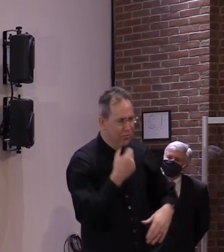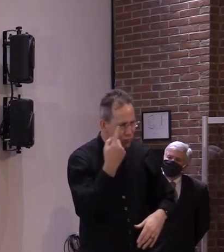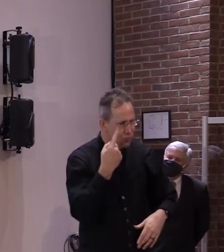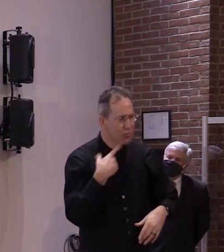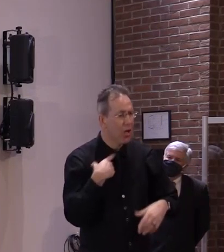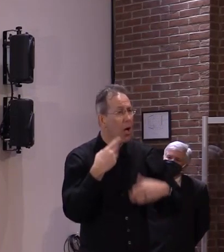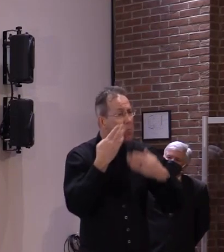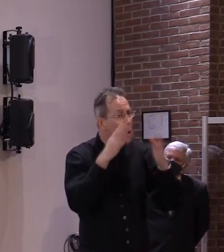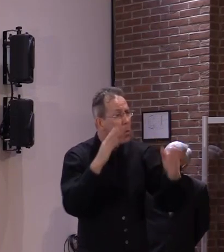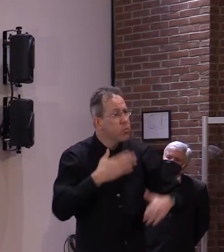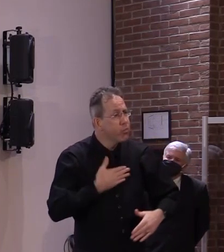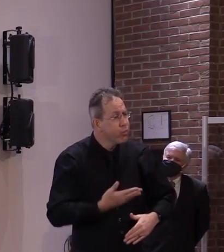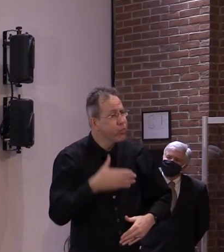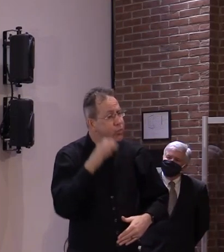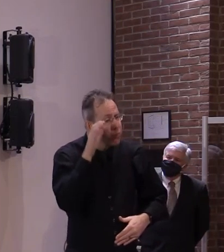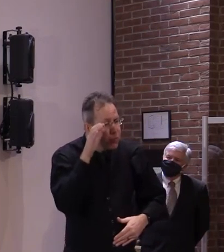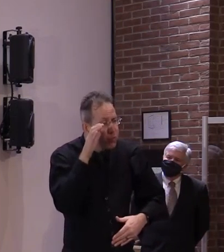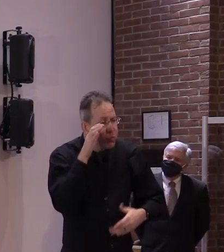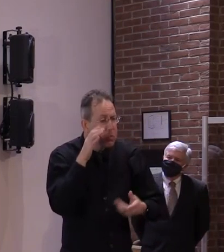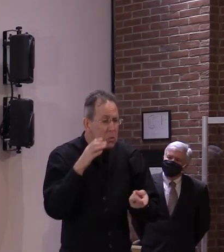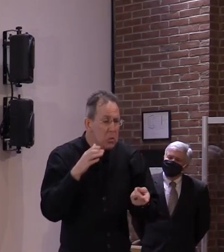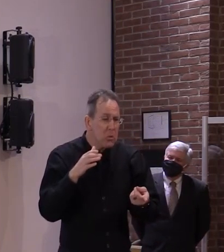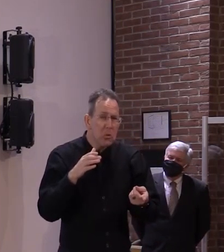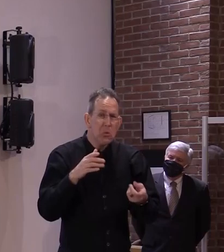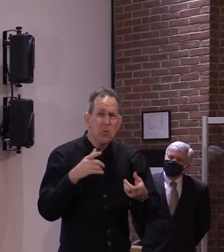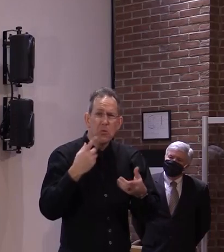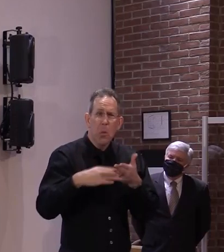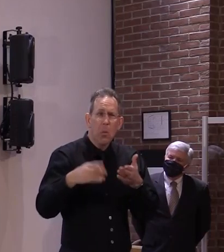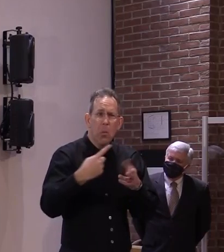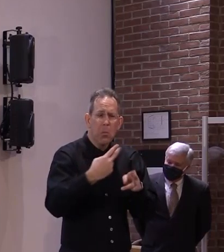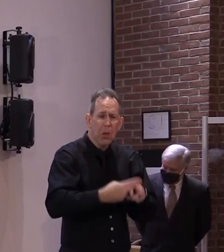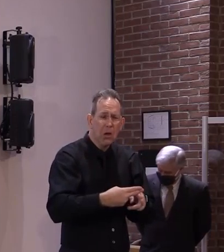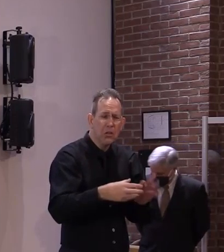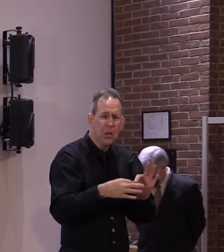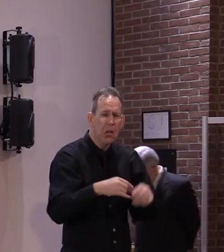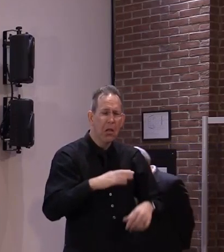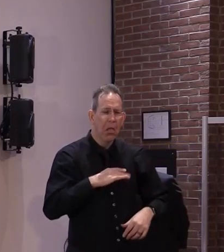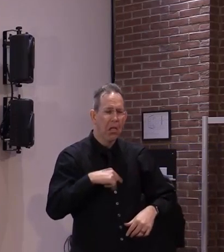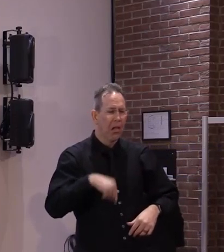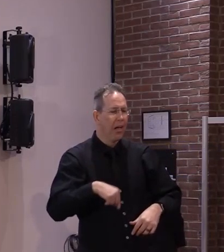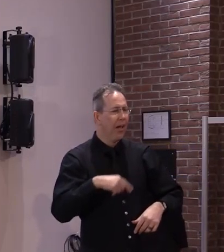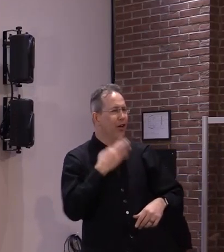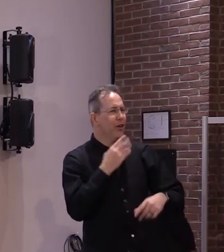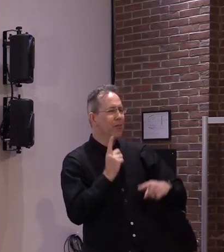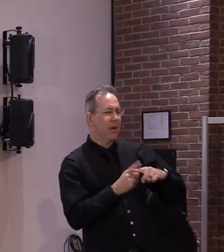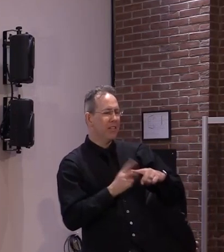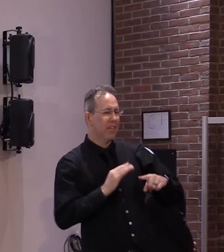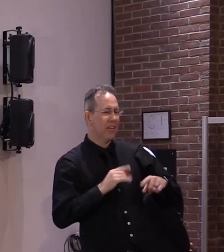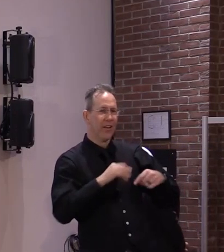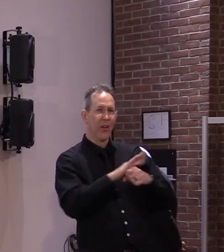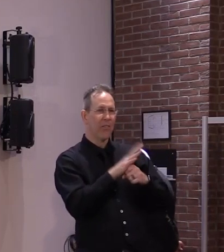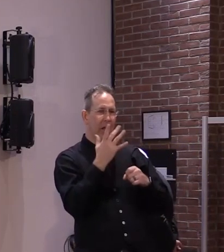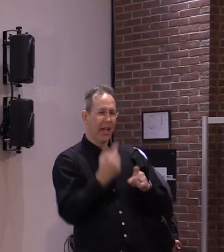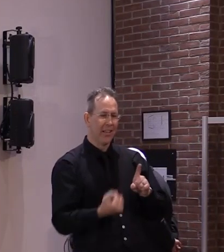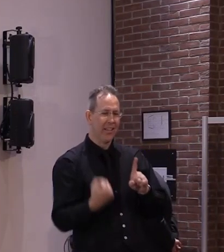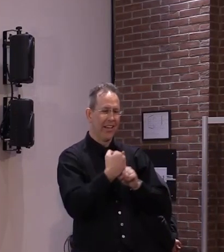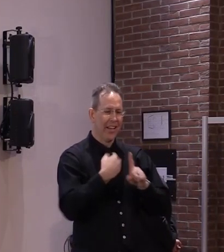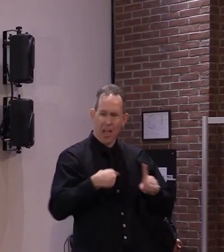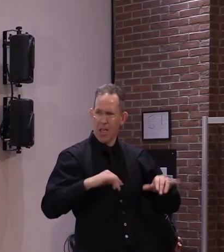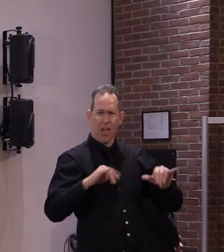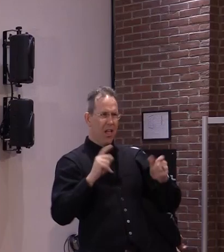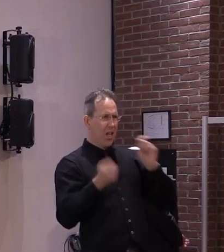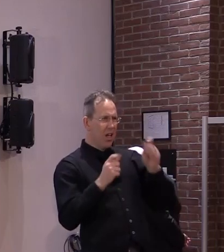that we found is the access and hearing from all parts of the state. Wilson, you remember. I mean,